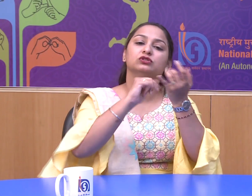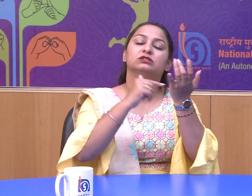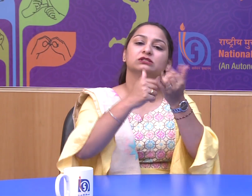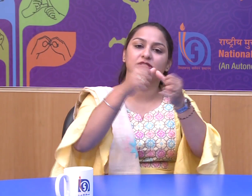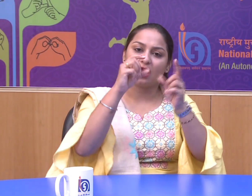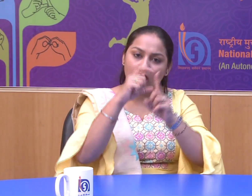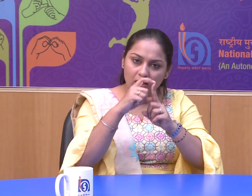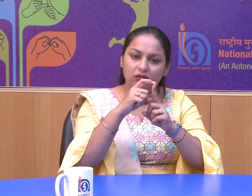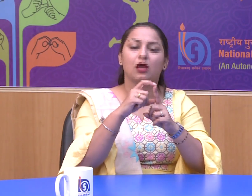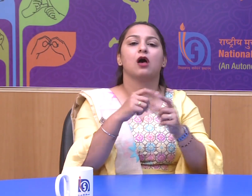Hasan.